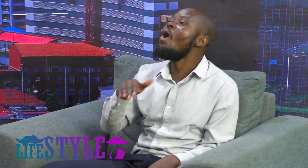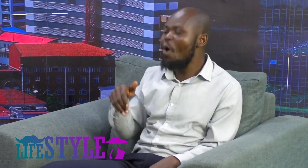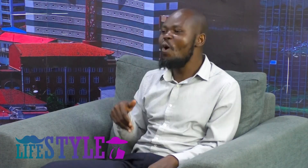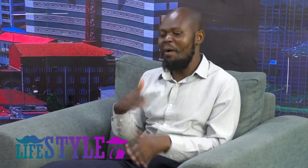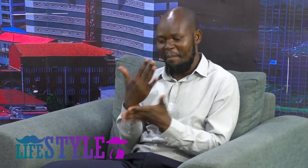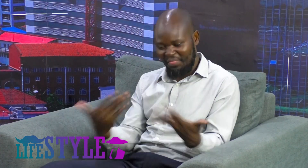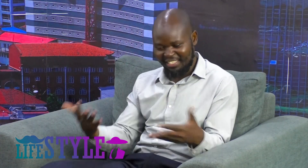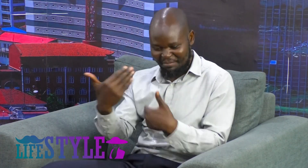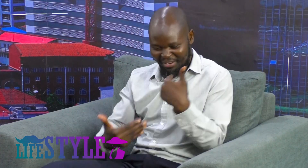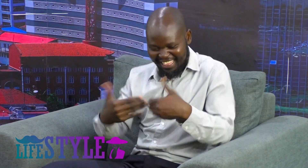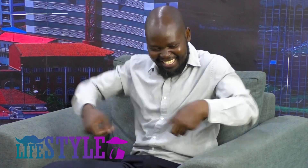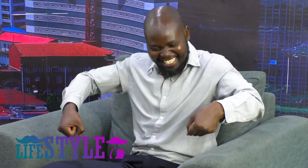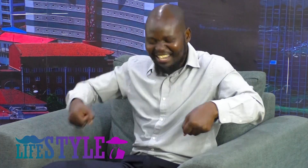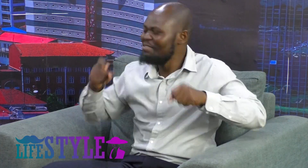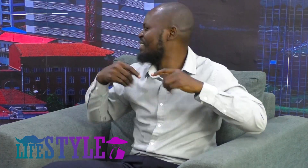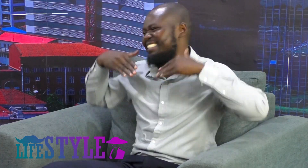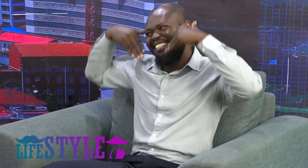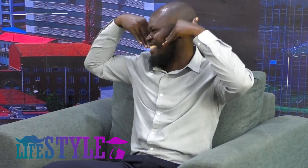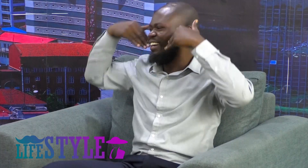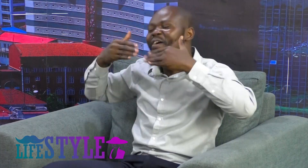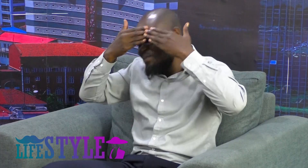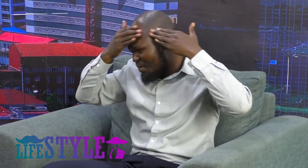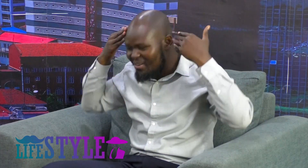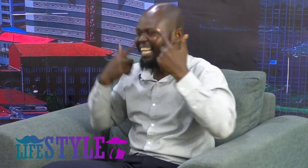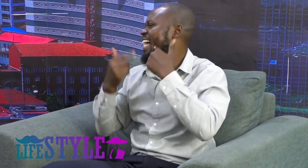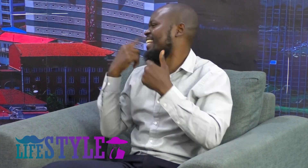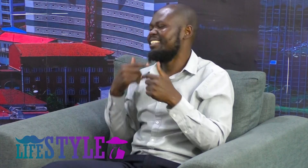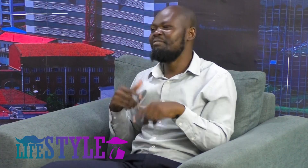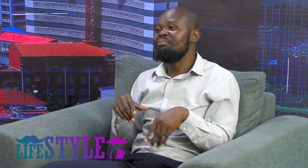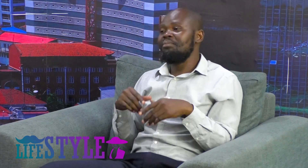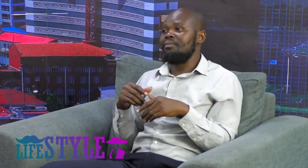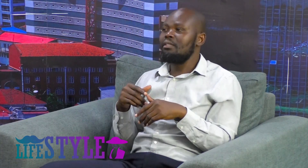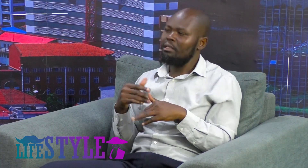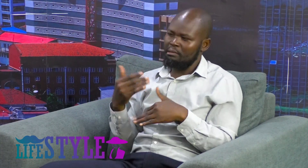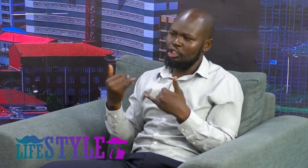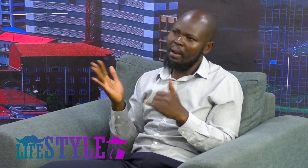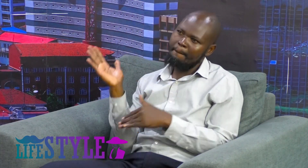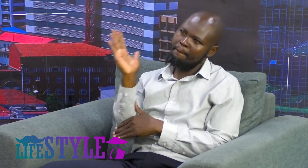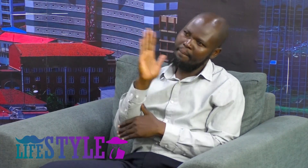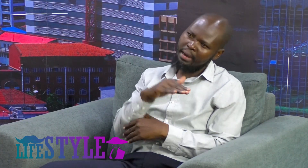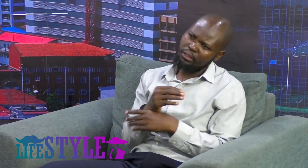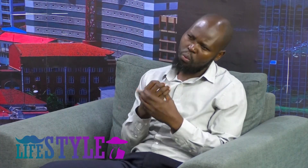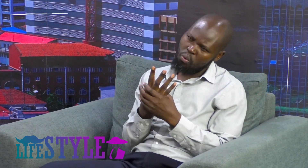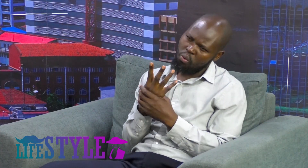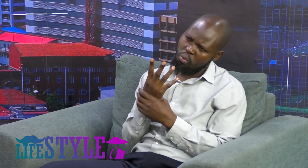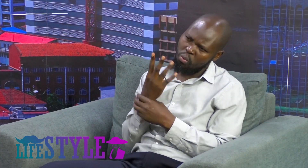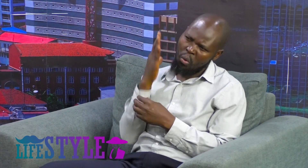interact together through mouthing, and then things became a little bit simpler because of now all that stress I had